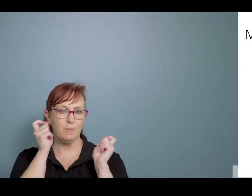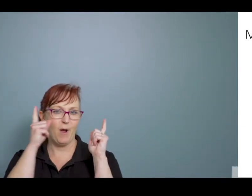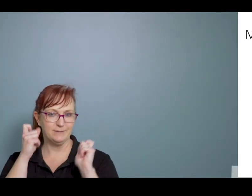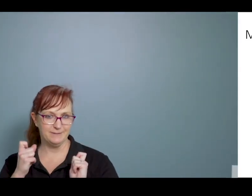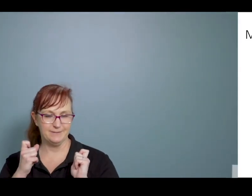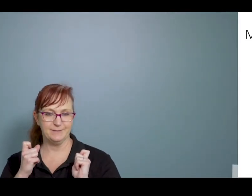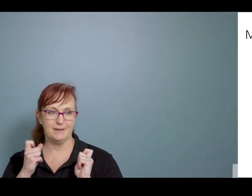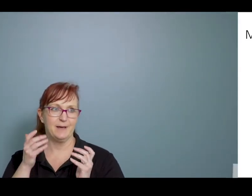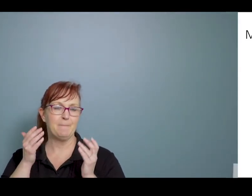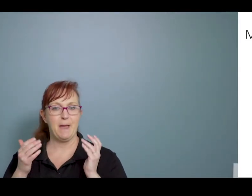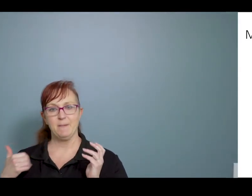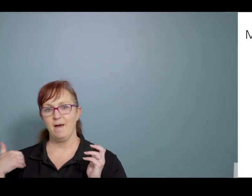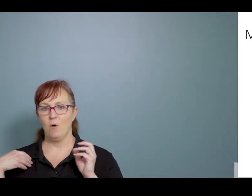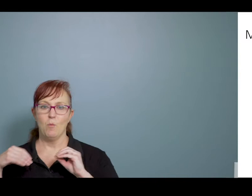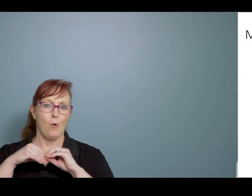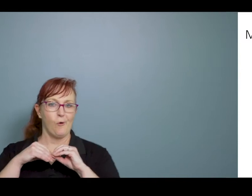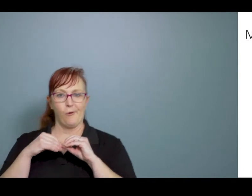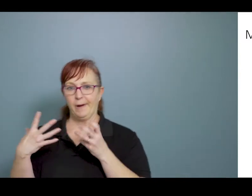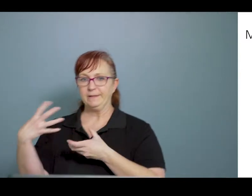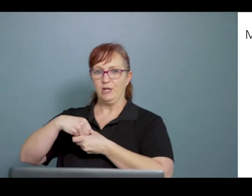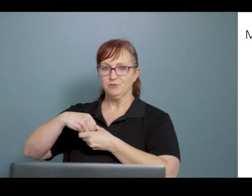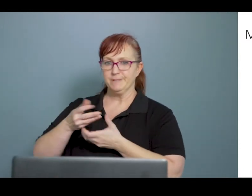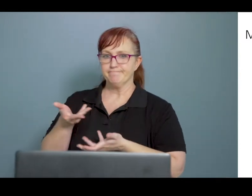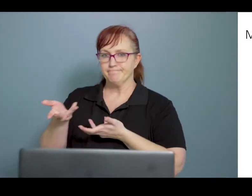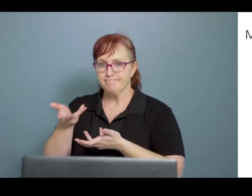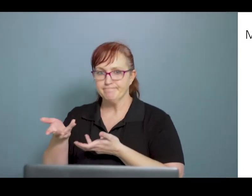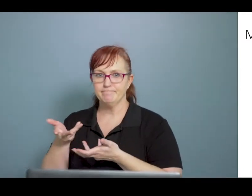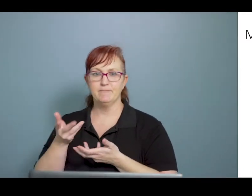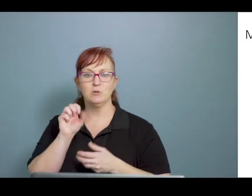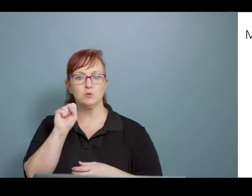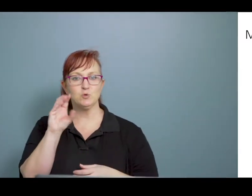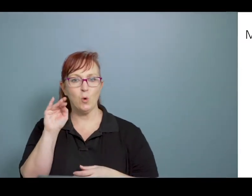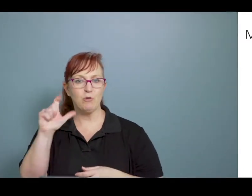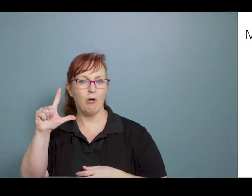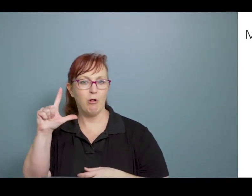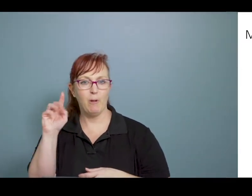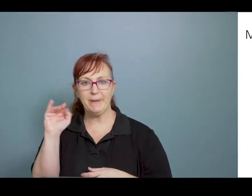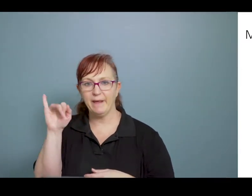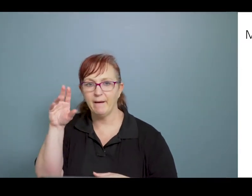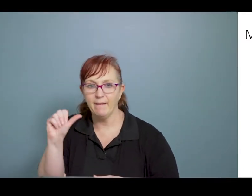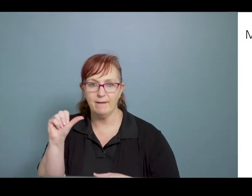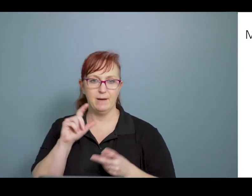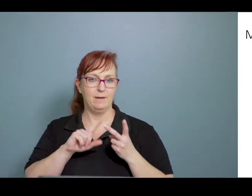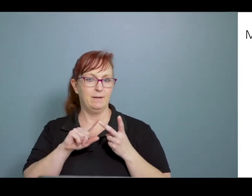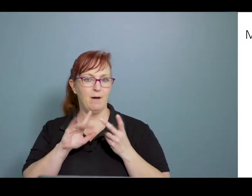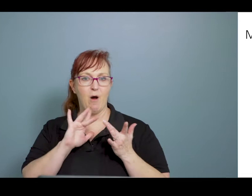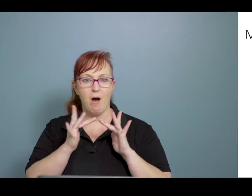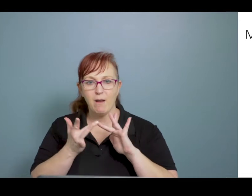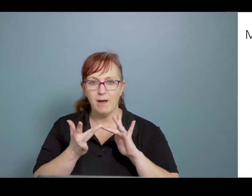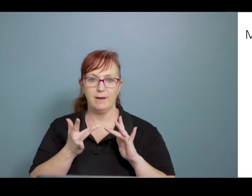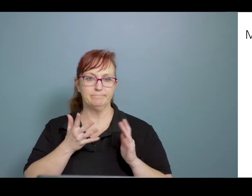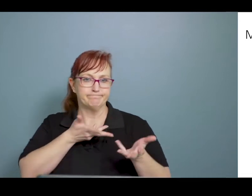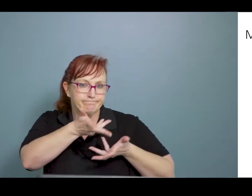we had more engagement in social media or in class online